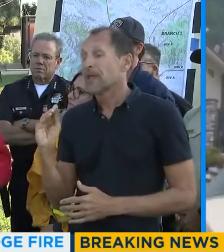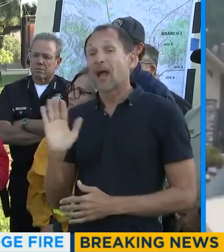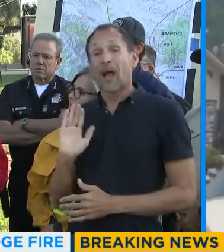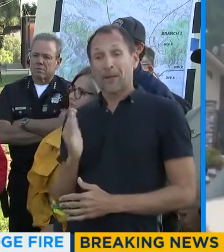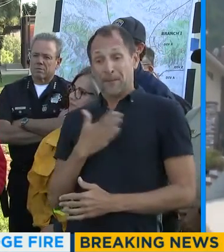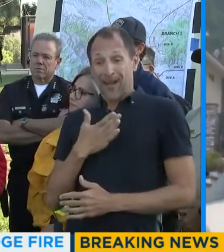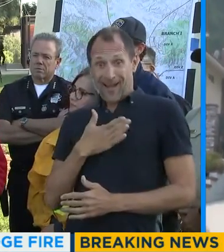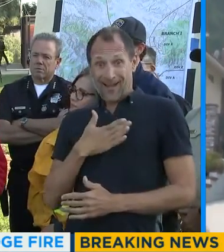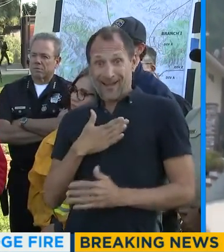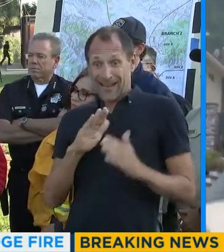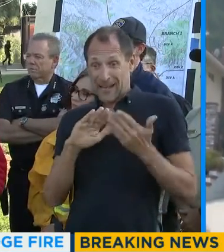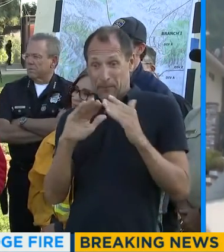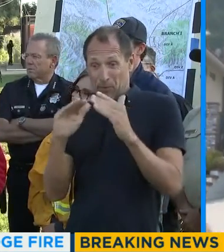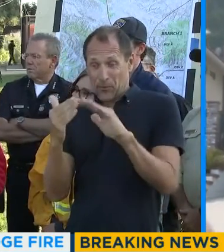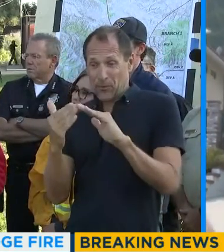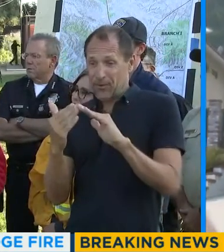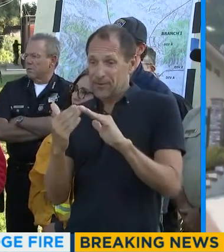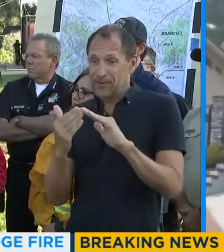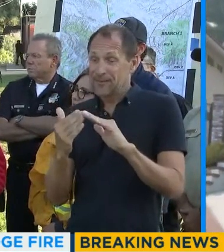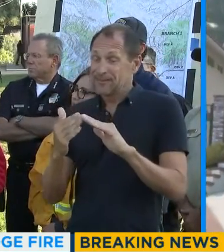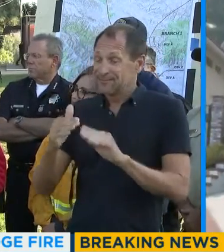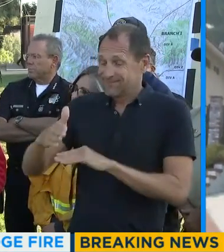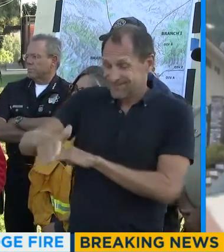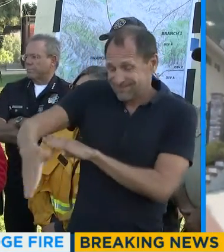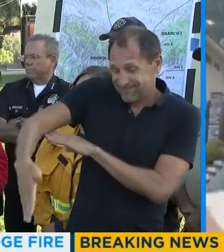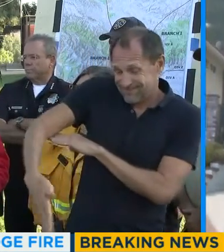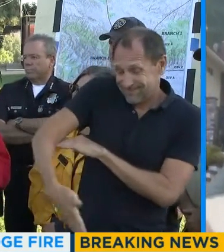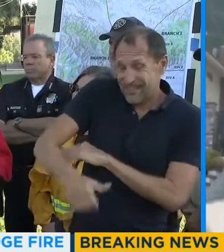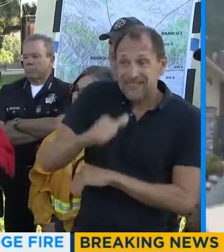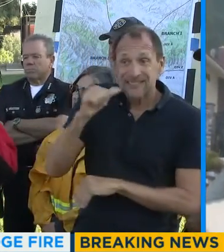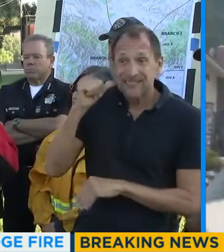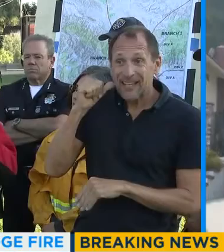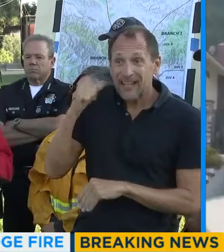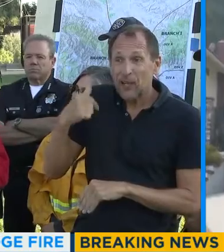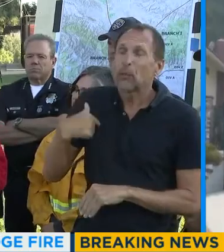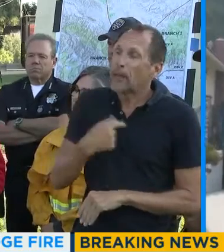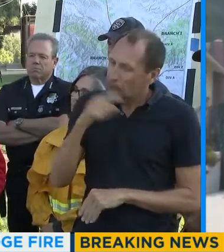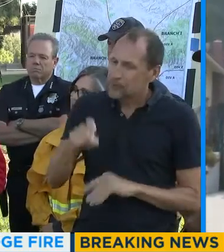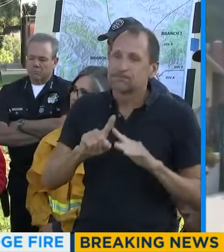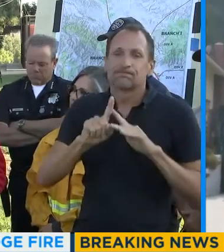was evacuated a little after midnight last night. So to my